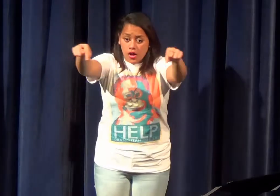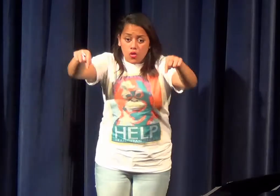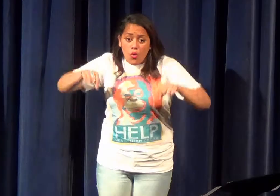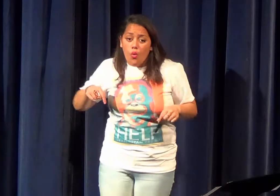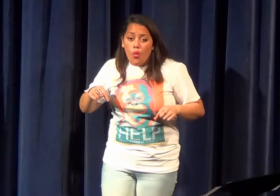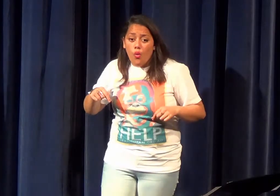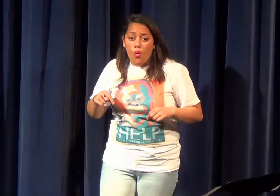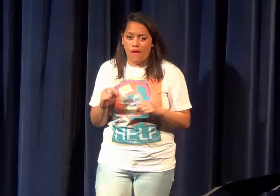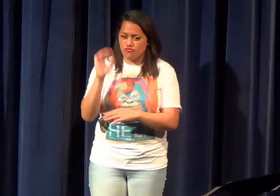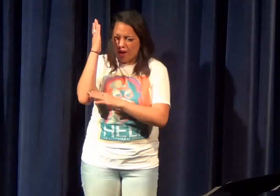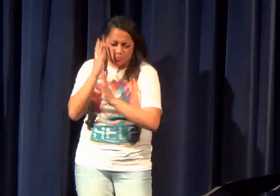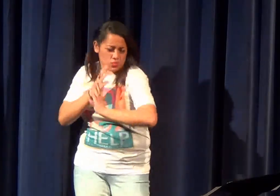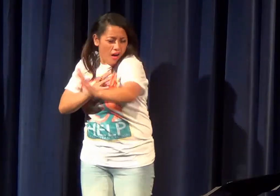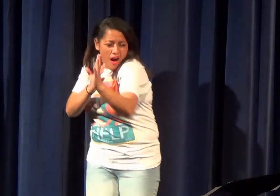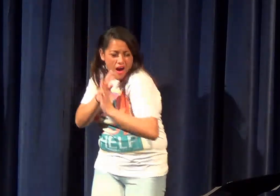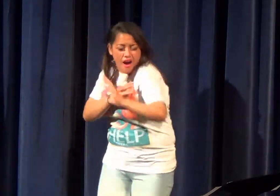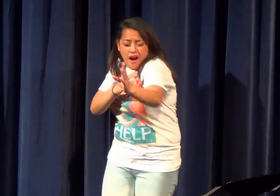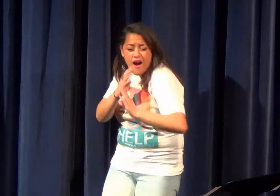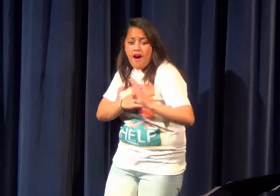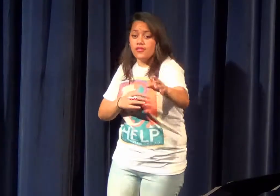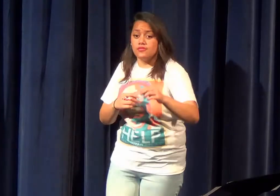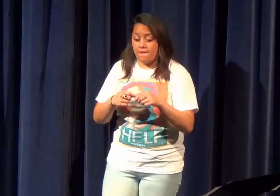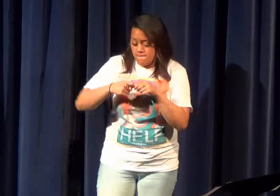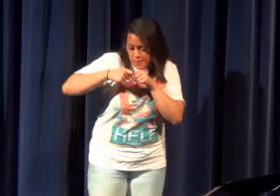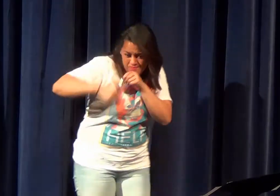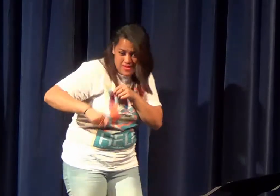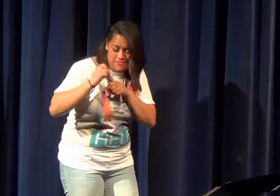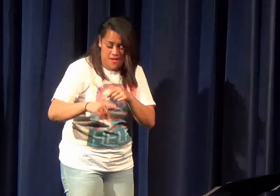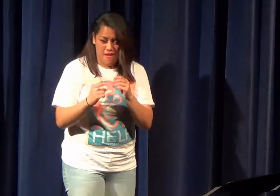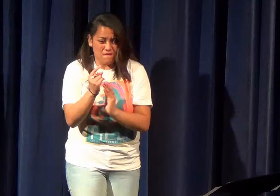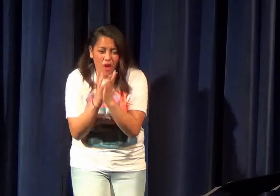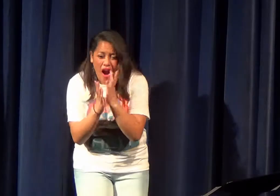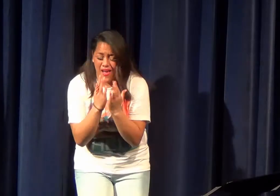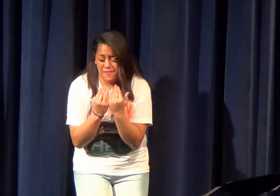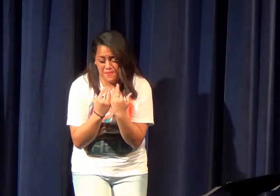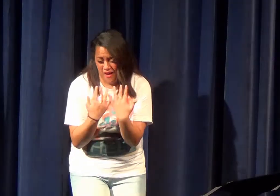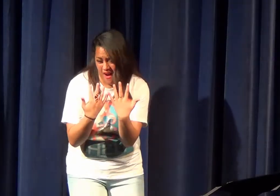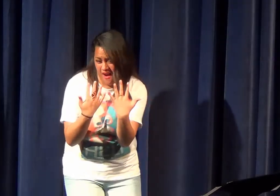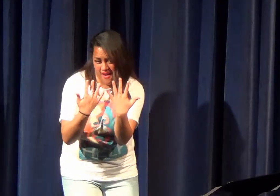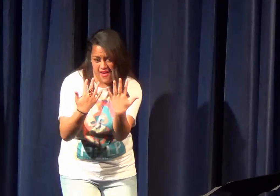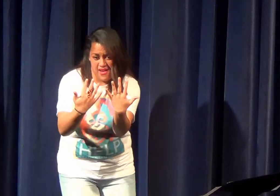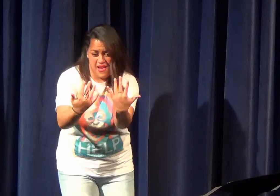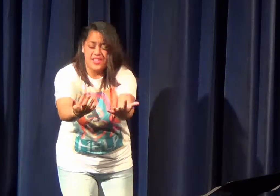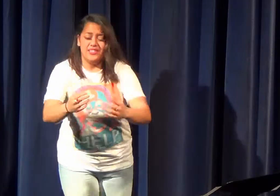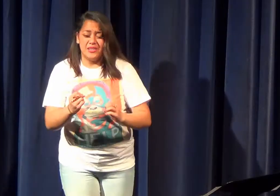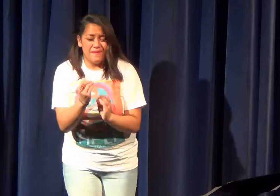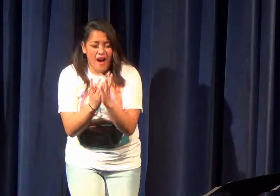The forest was felled in order to make big fields or farms. It was all burned away.